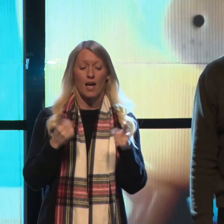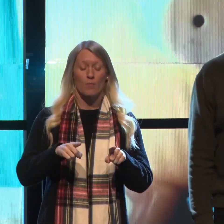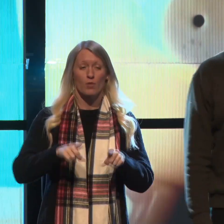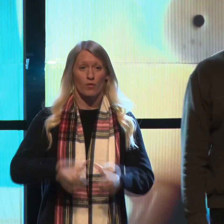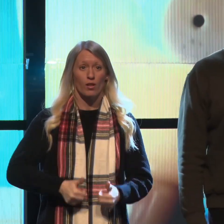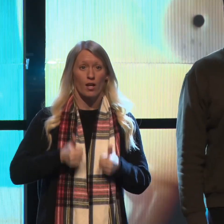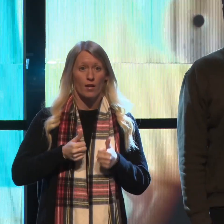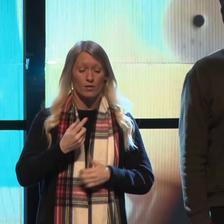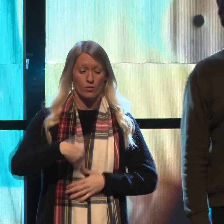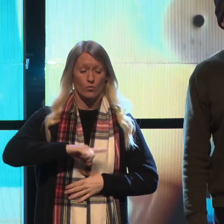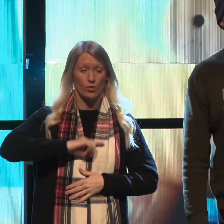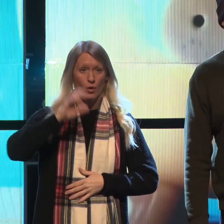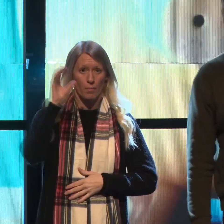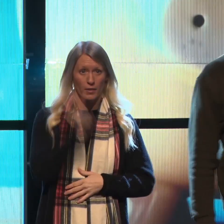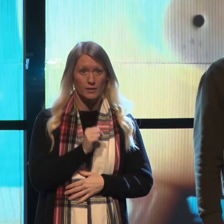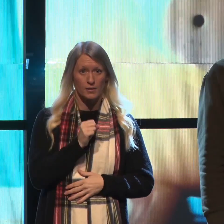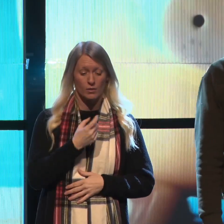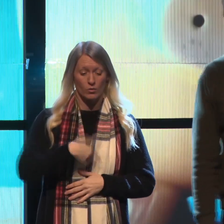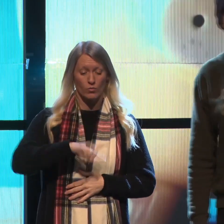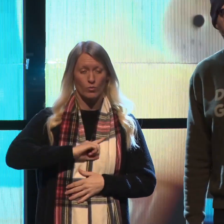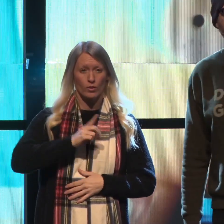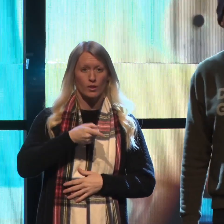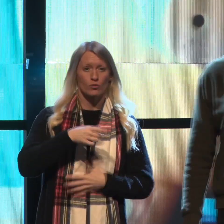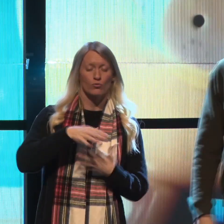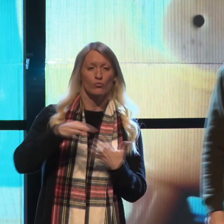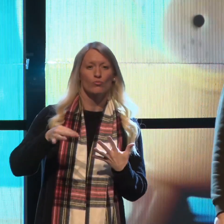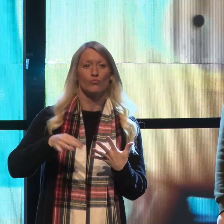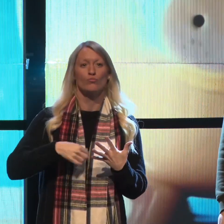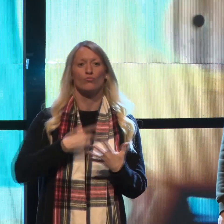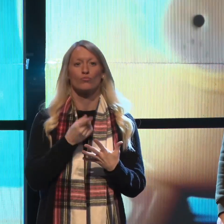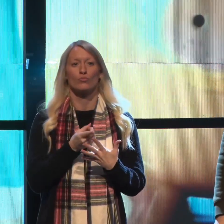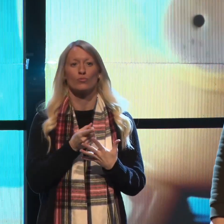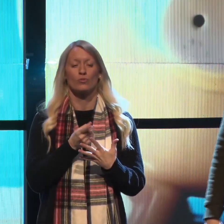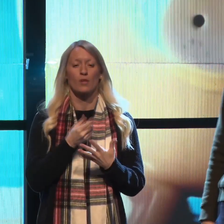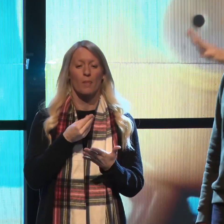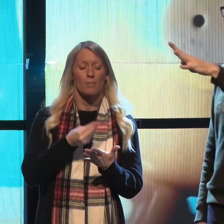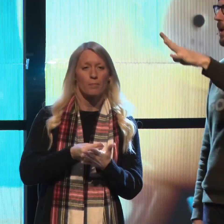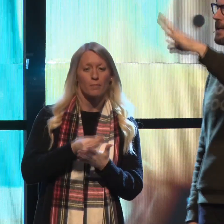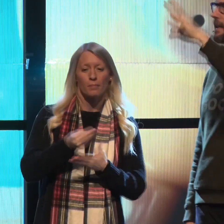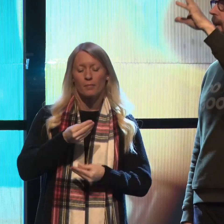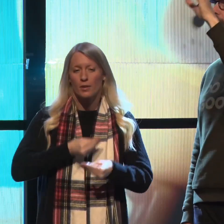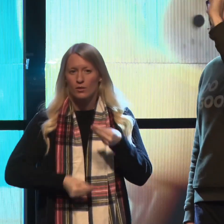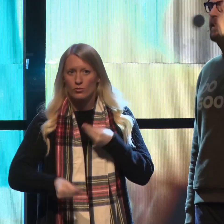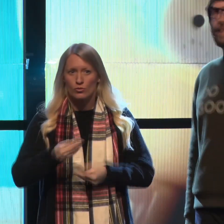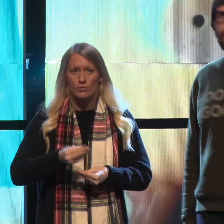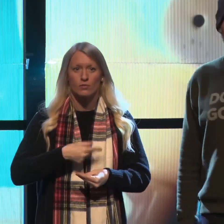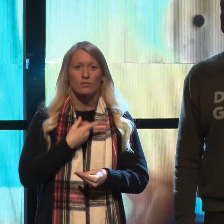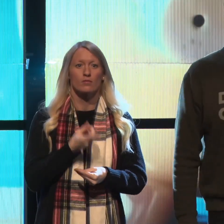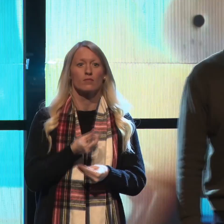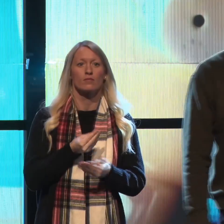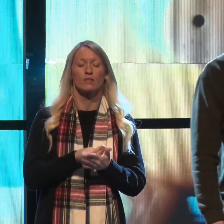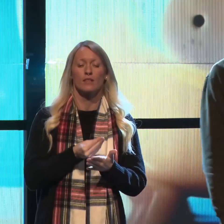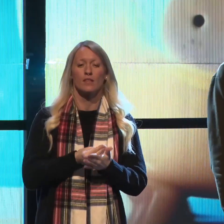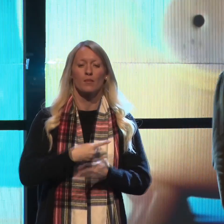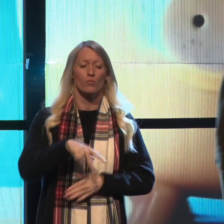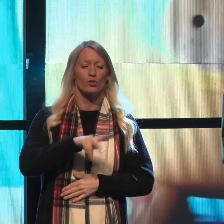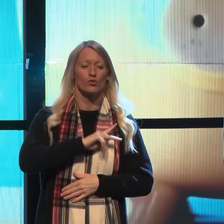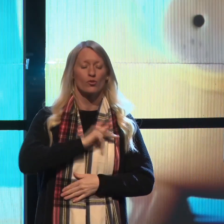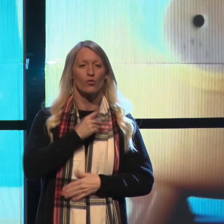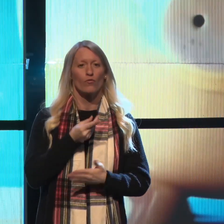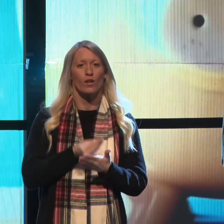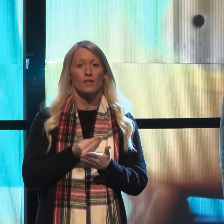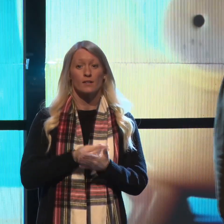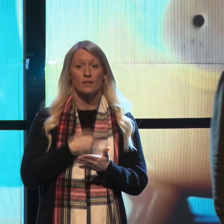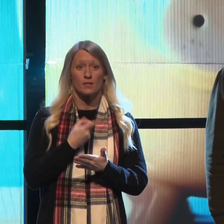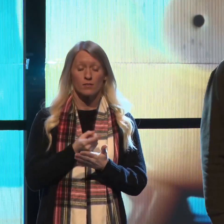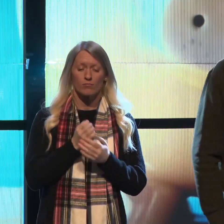missing something, right? We choose a way to budget. We choose a way to manage our personal finances. We choose a way to kind of live this out, to make sure